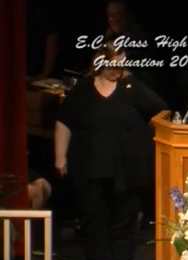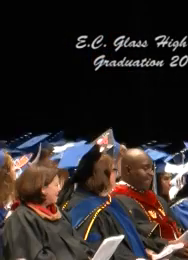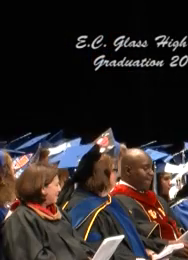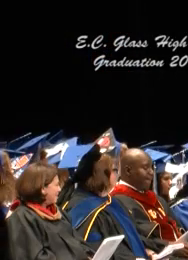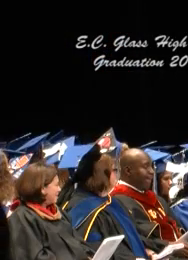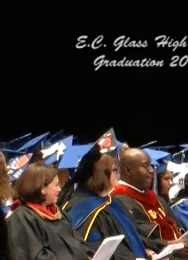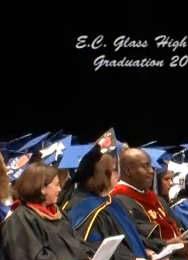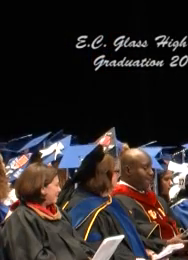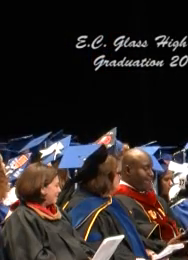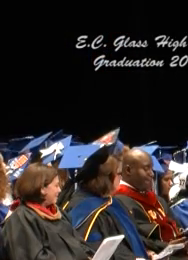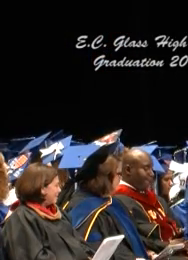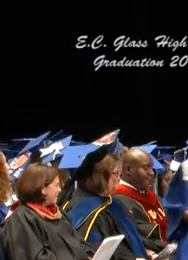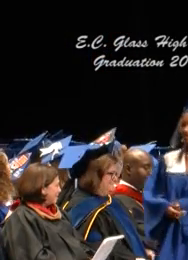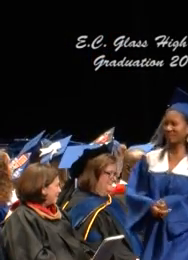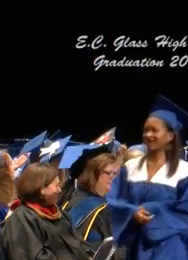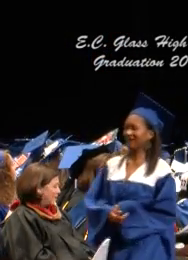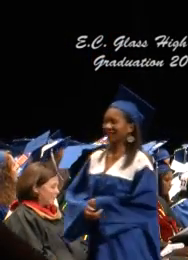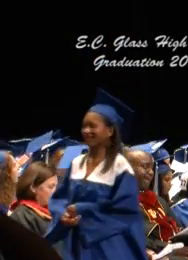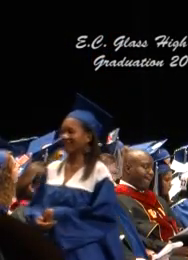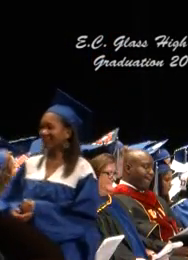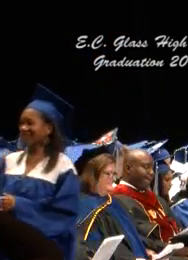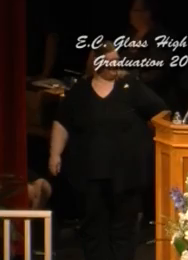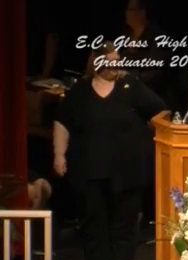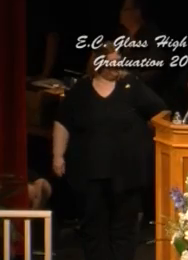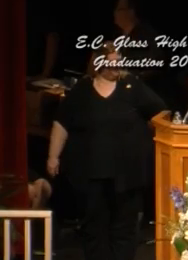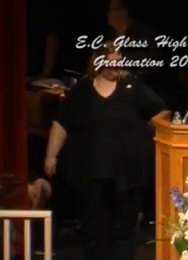Henry Mason Riffey.